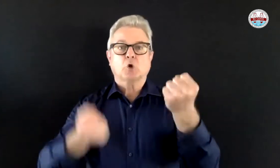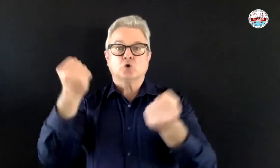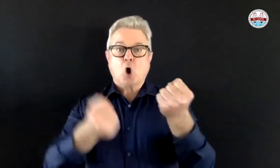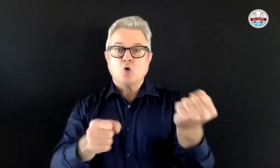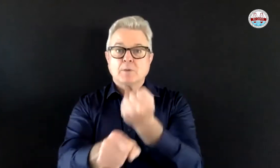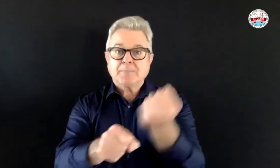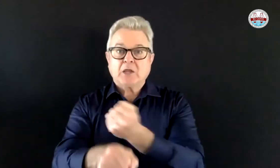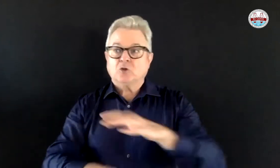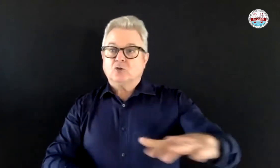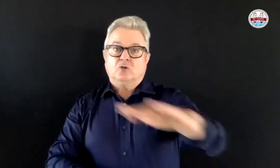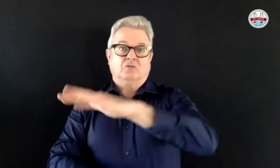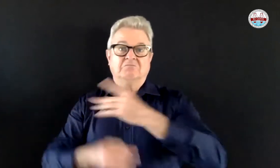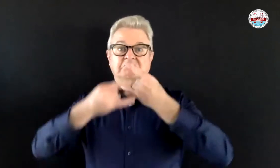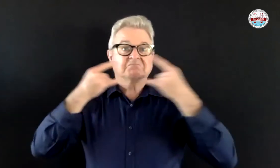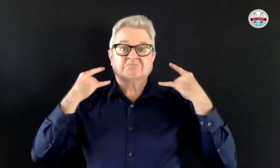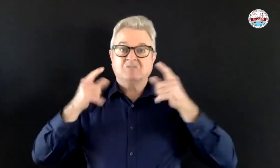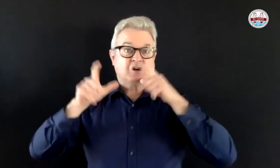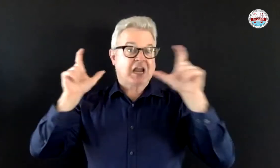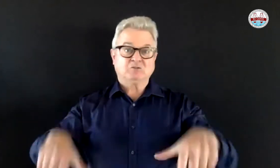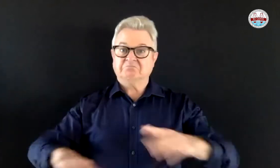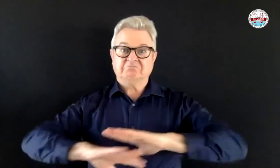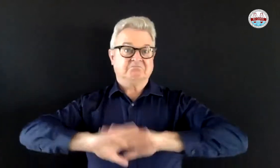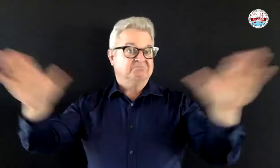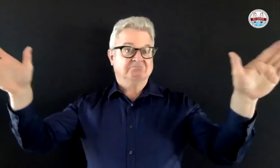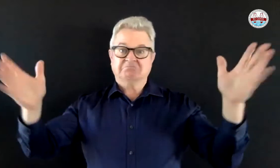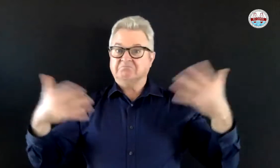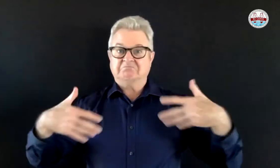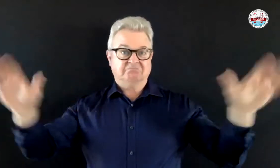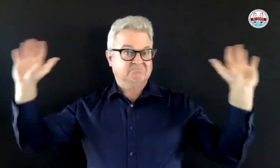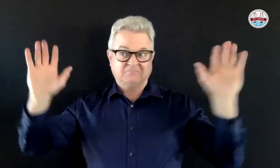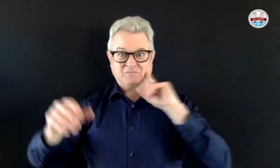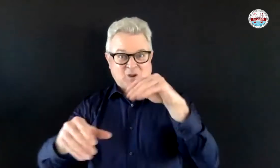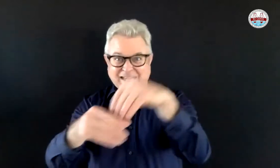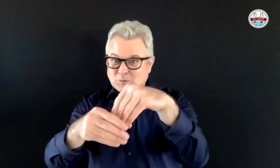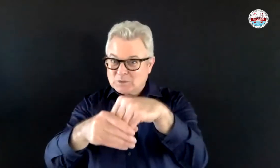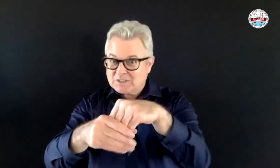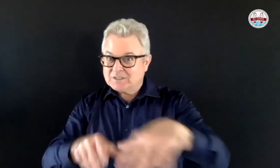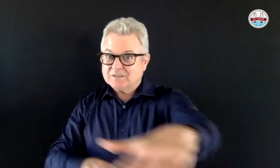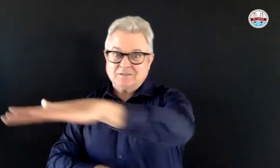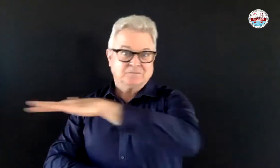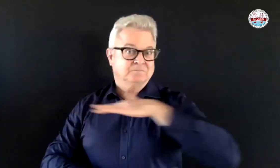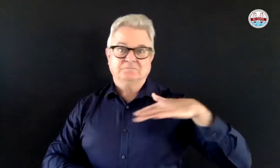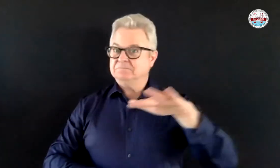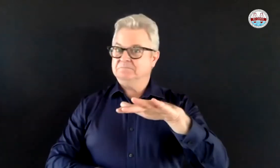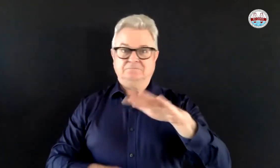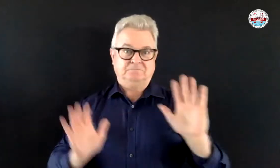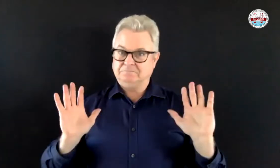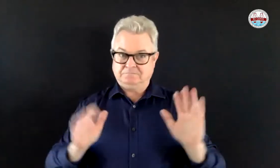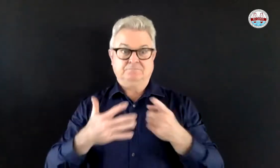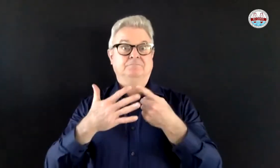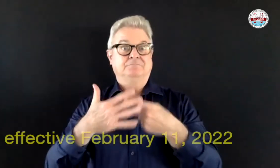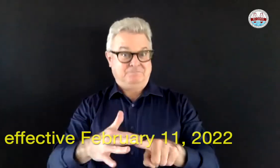or places of service, car repair shops, you're no longer required to wear a mask for